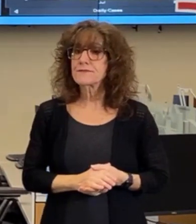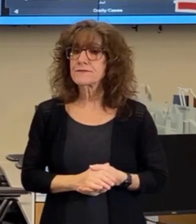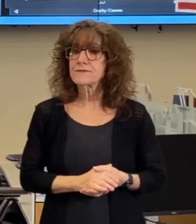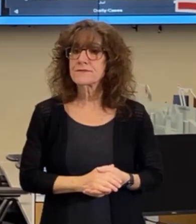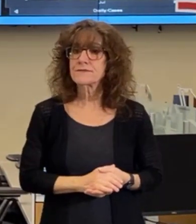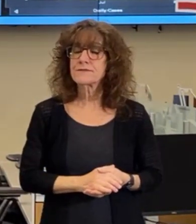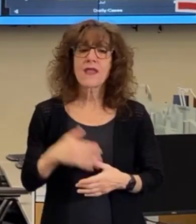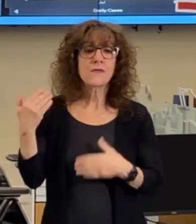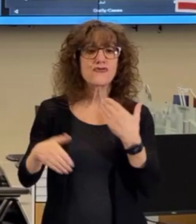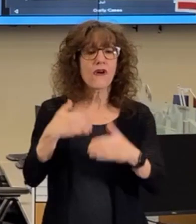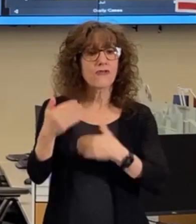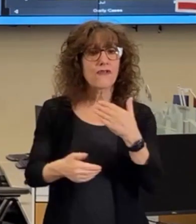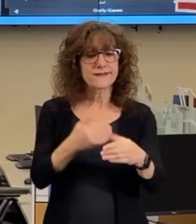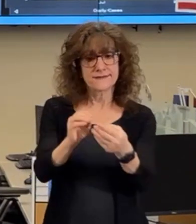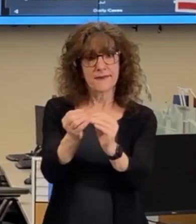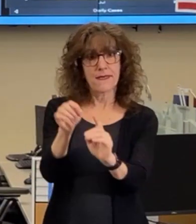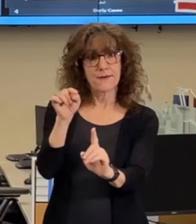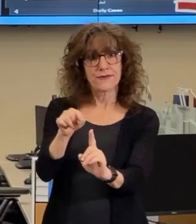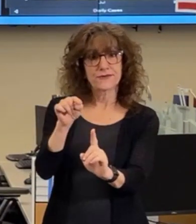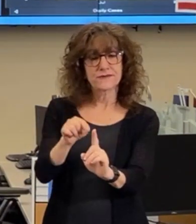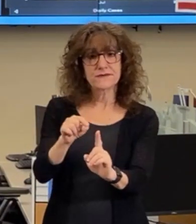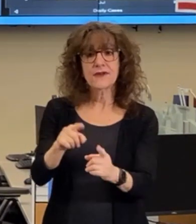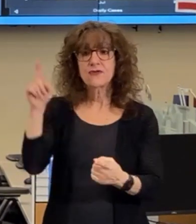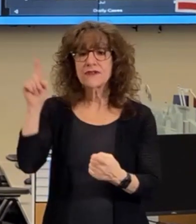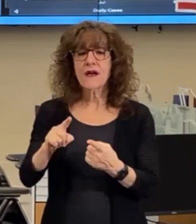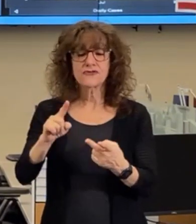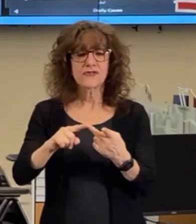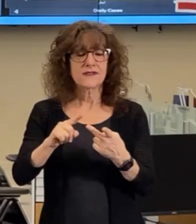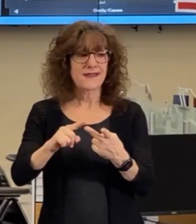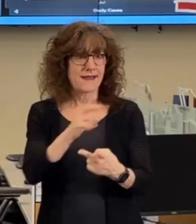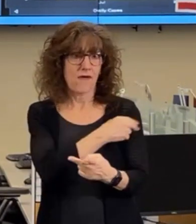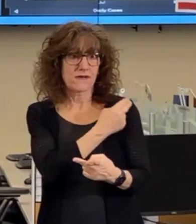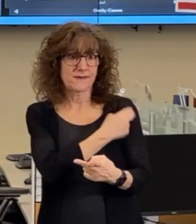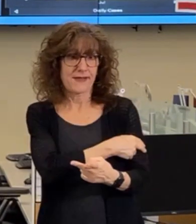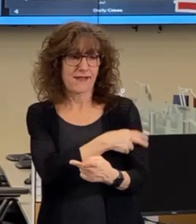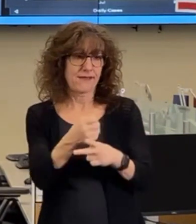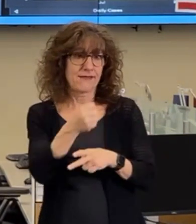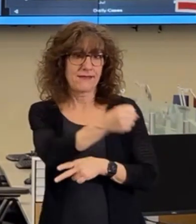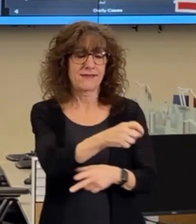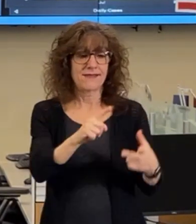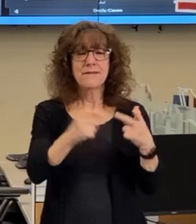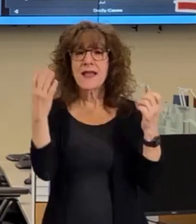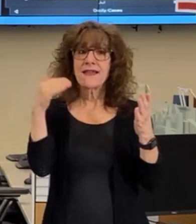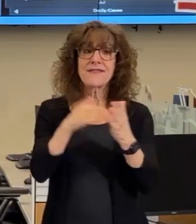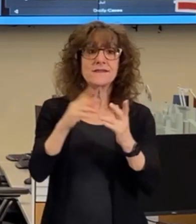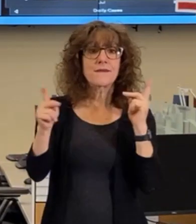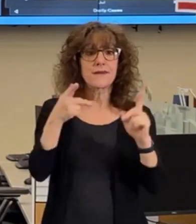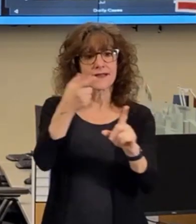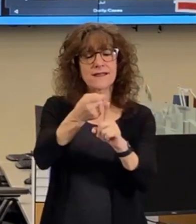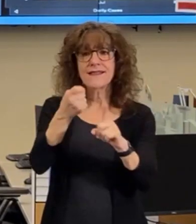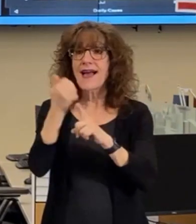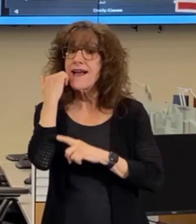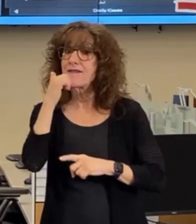The progress in our key metrics, the reduction in our hospitalizations, and the thousands of Prince Georgians getting vaccinated